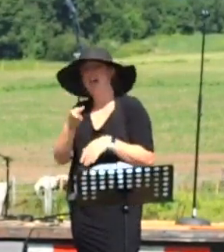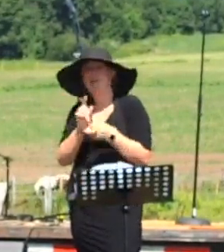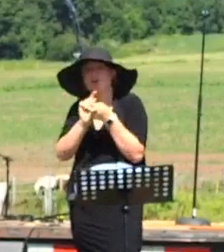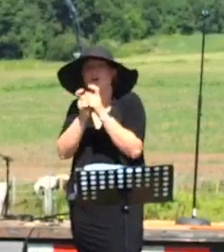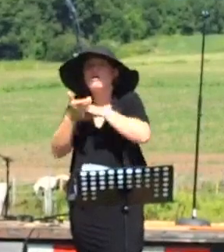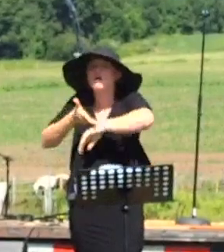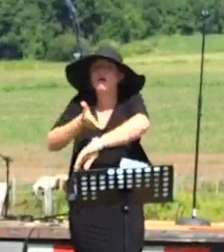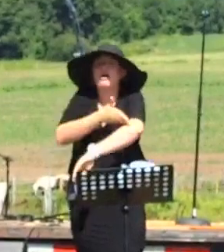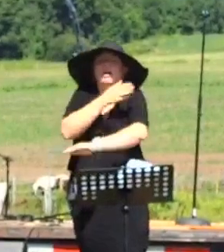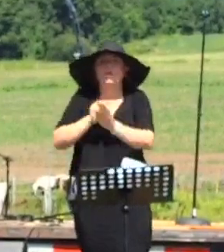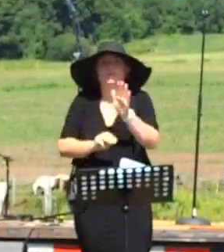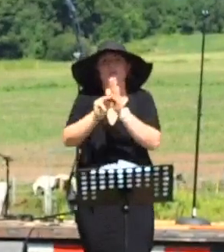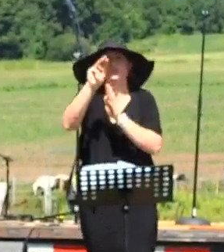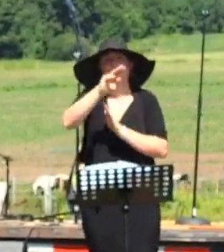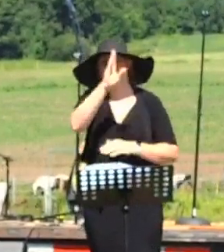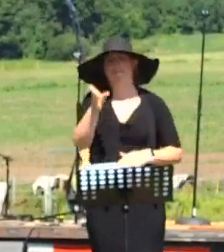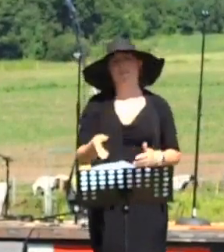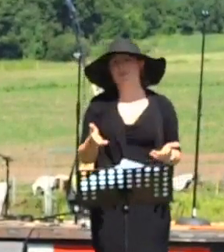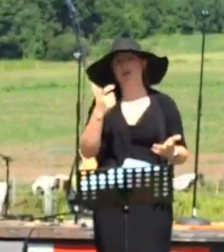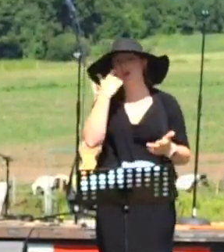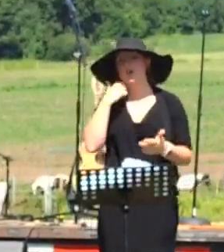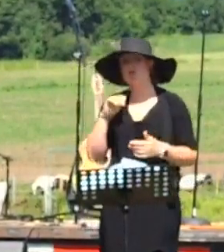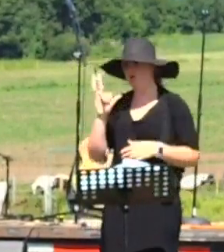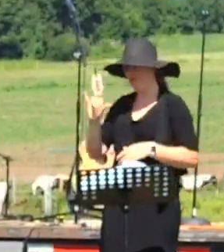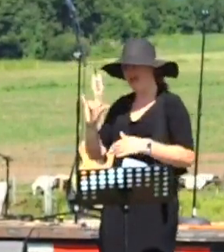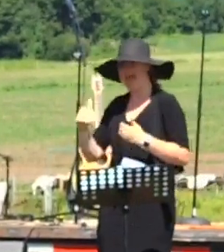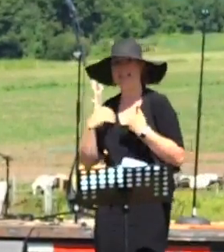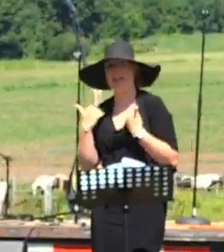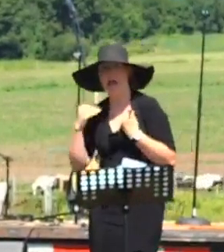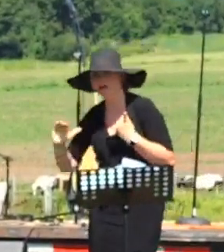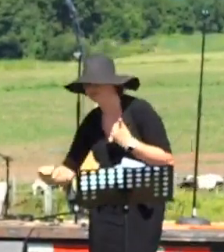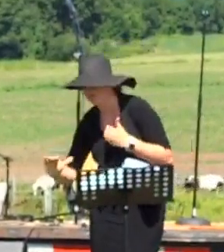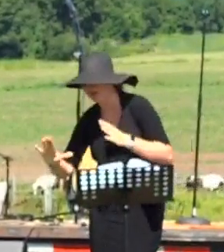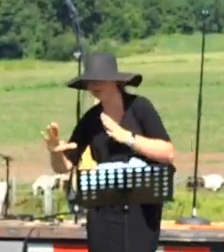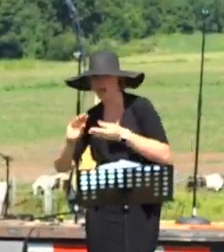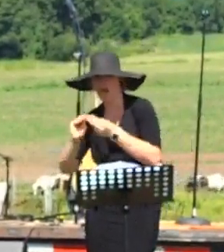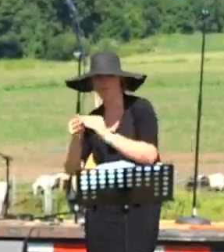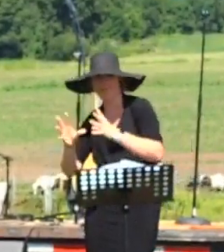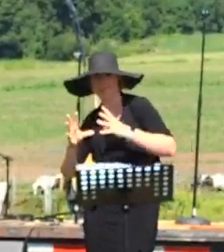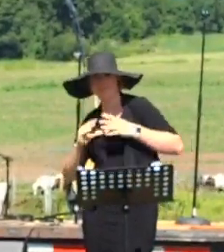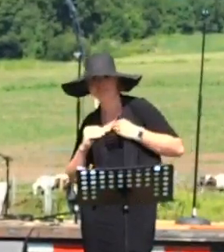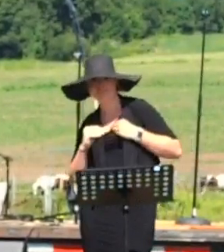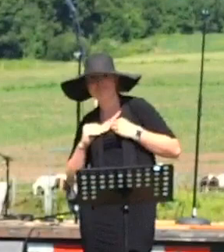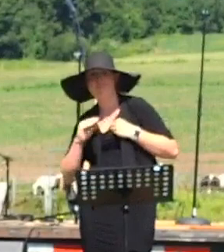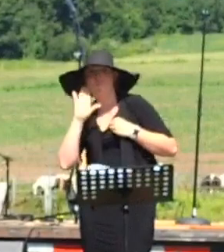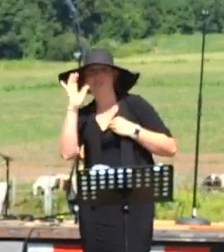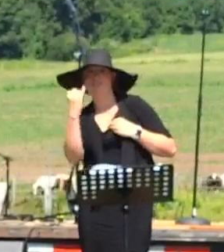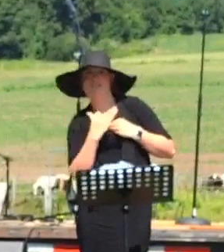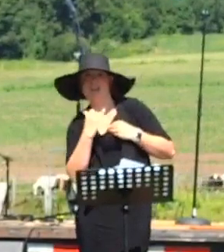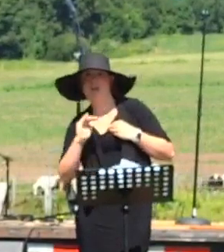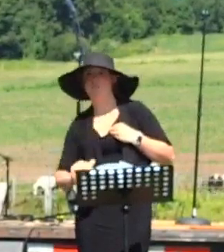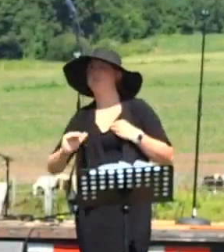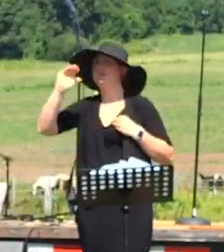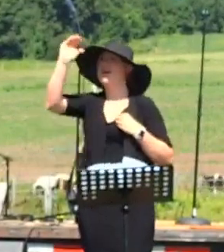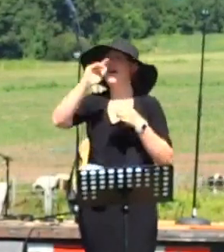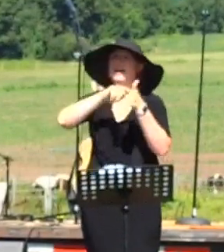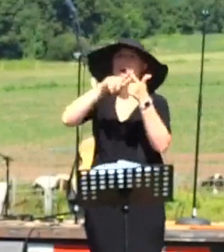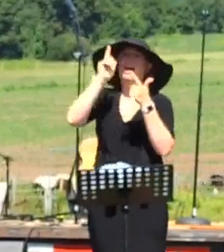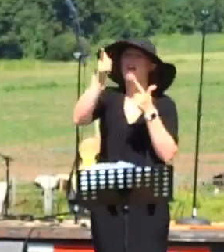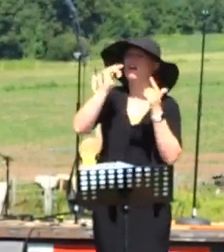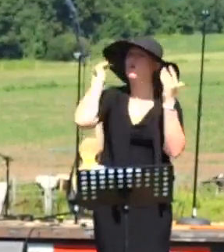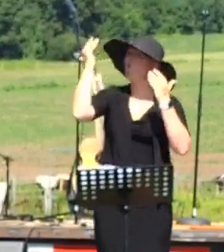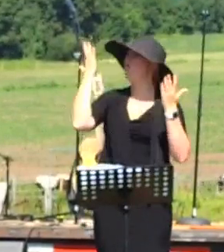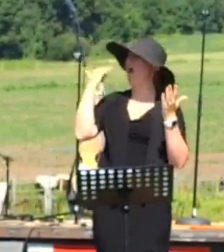fall into very unhealthy habits. And sometimes we don't even understand what we do or why we do it. And so